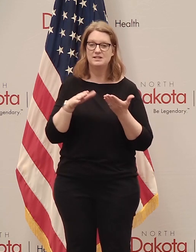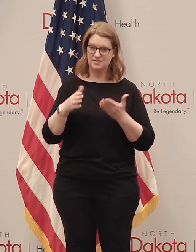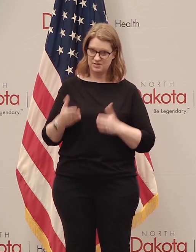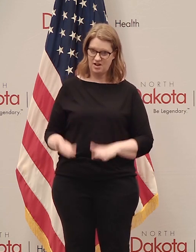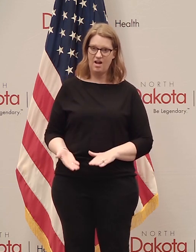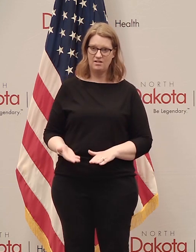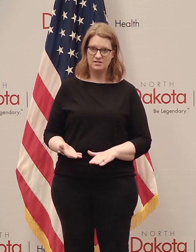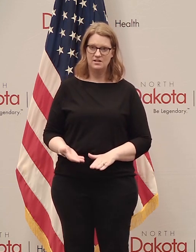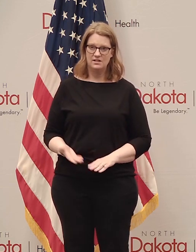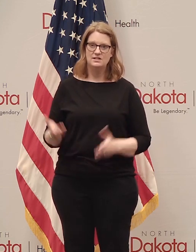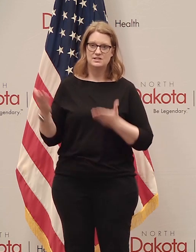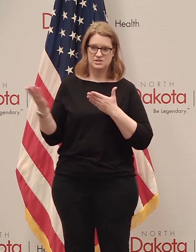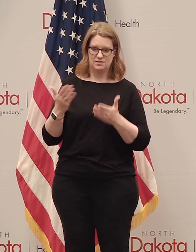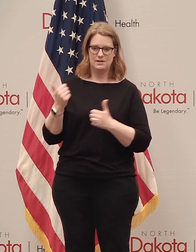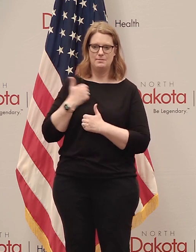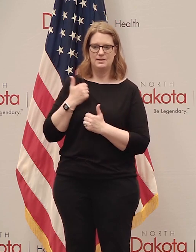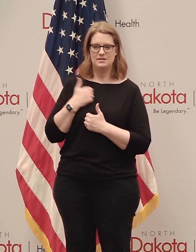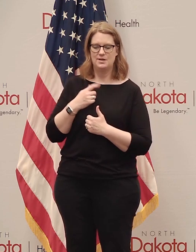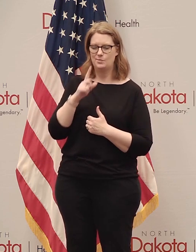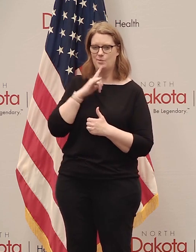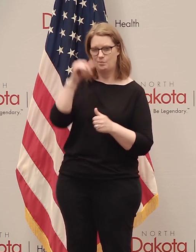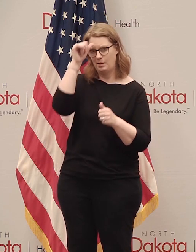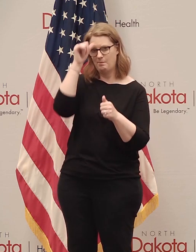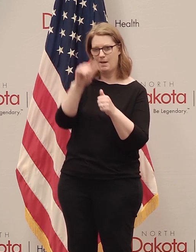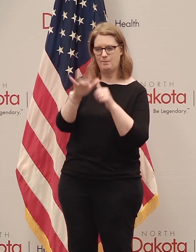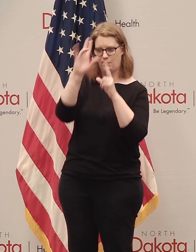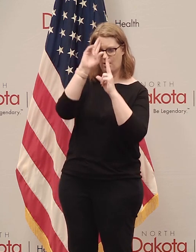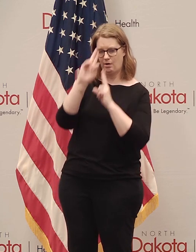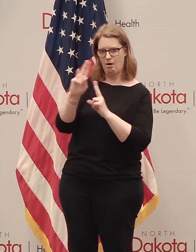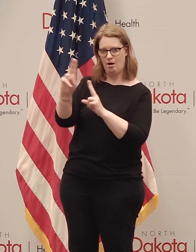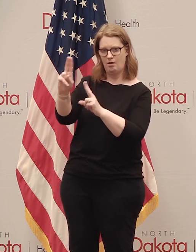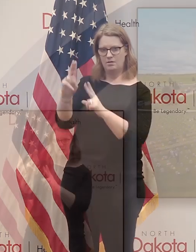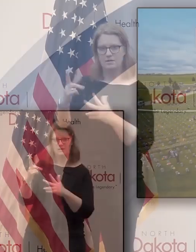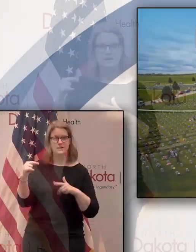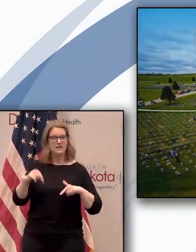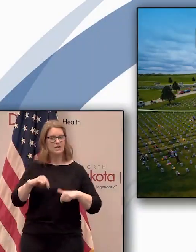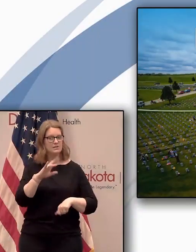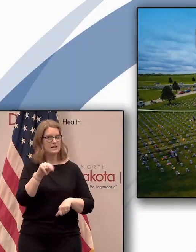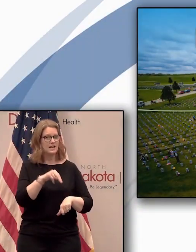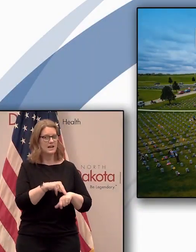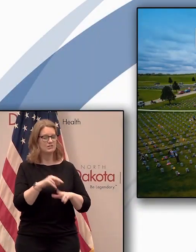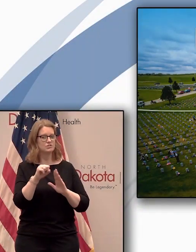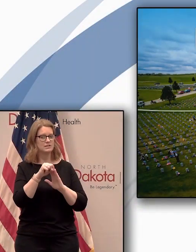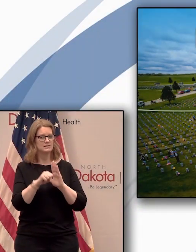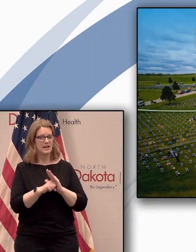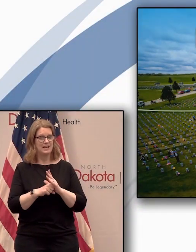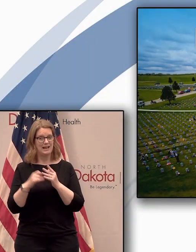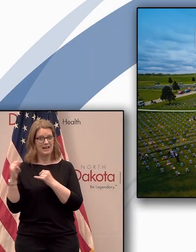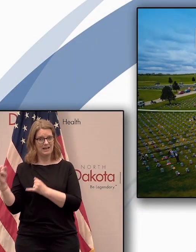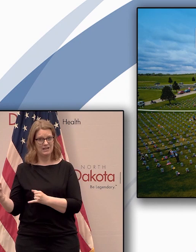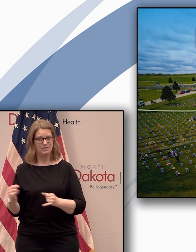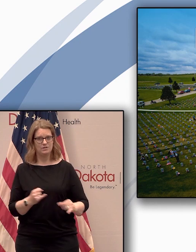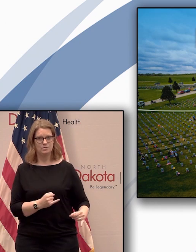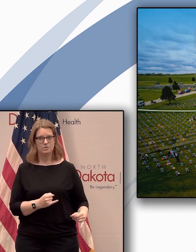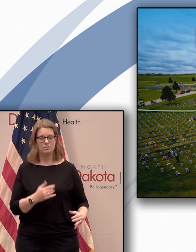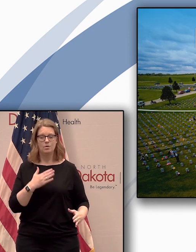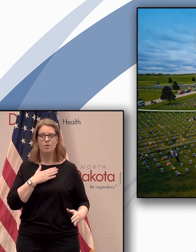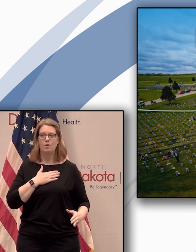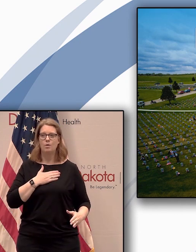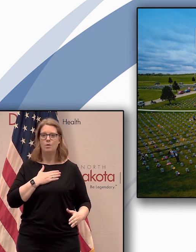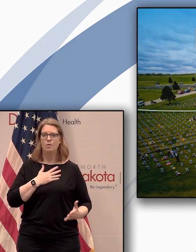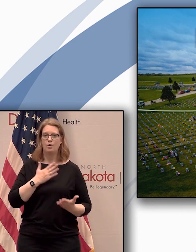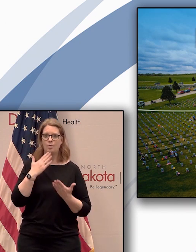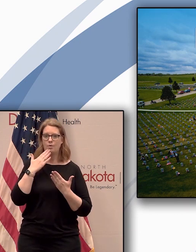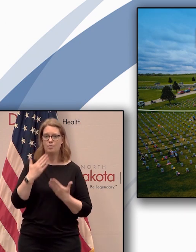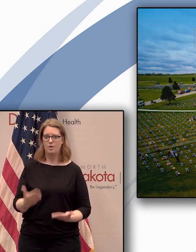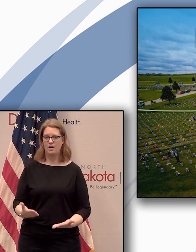and who we will remember and honor on Memorial Day. As a nation and as a state and as individuals, we owe our deepest gratitude to the heroes